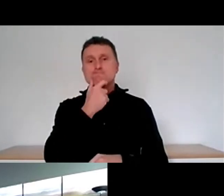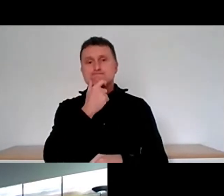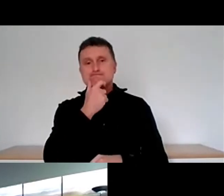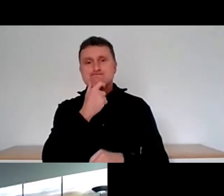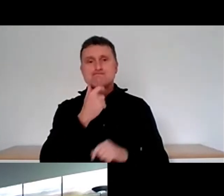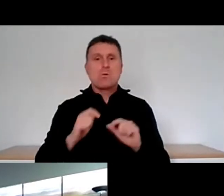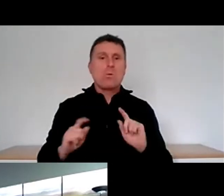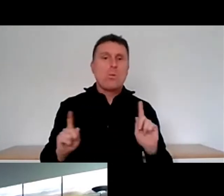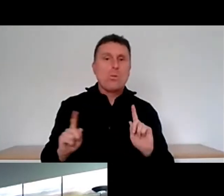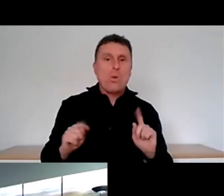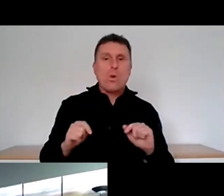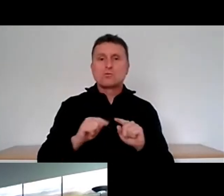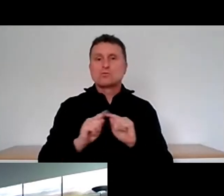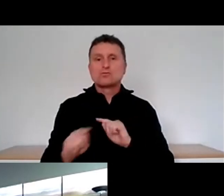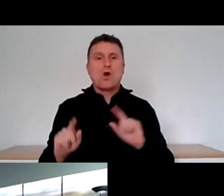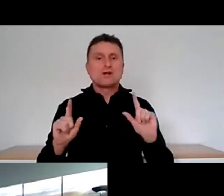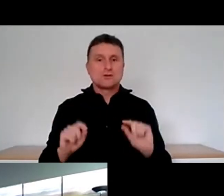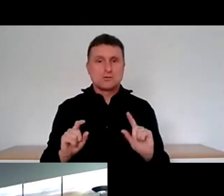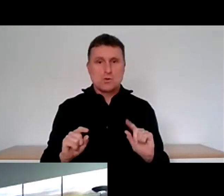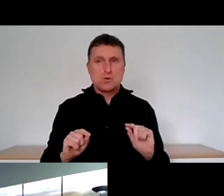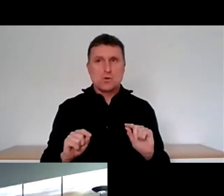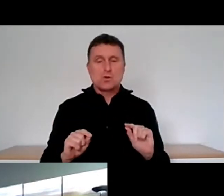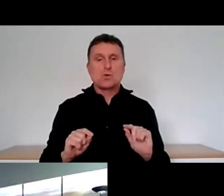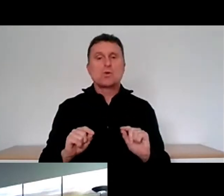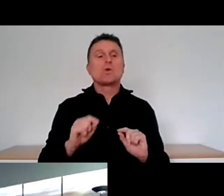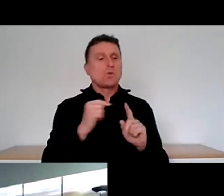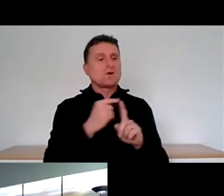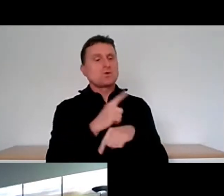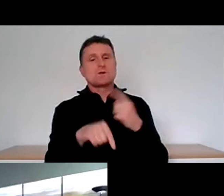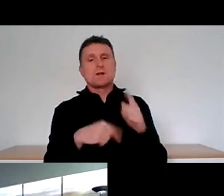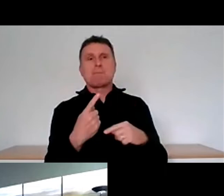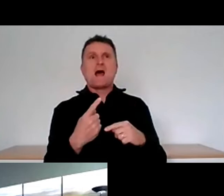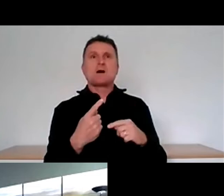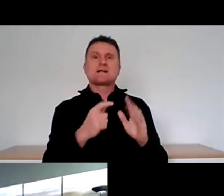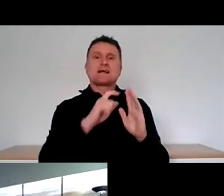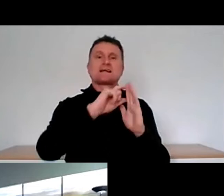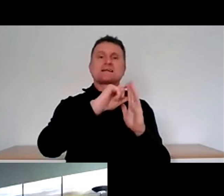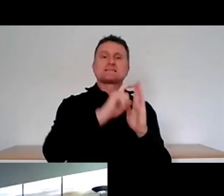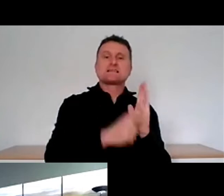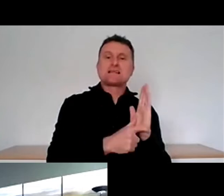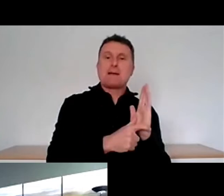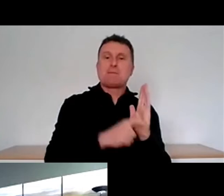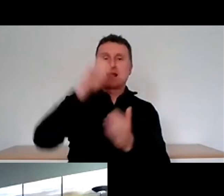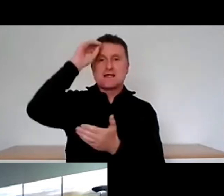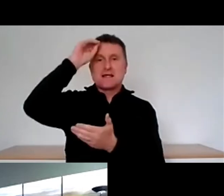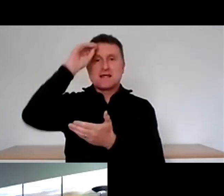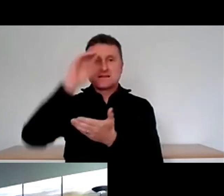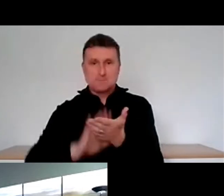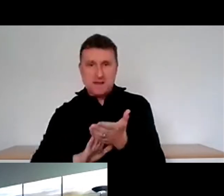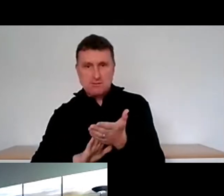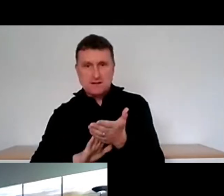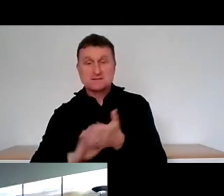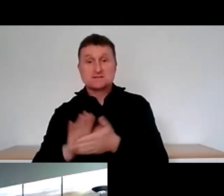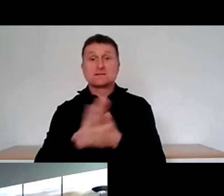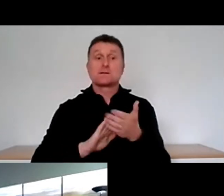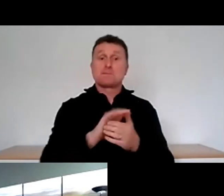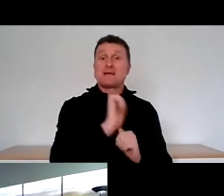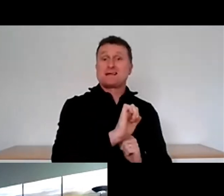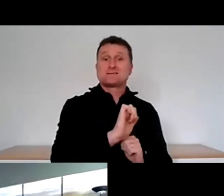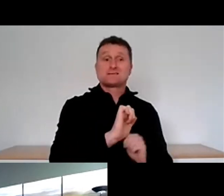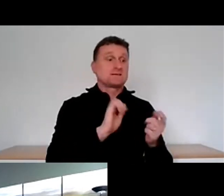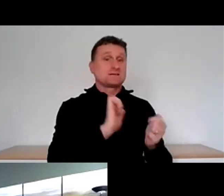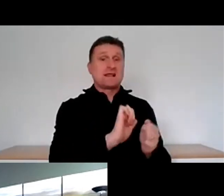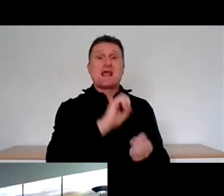this idea of disabling experiences, which are the negative experiences people have when their impairment interacts with barriers in